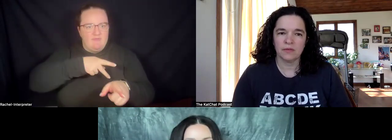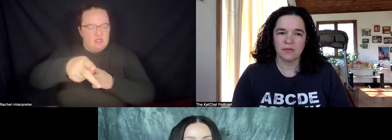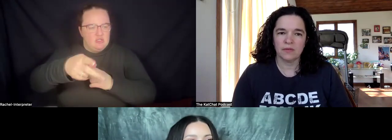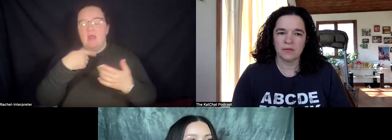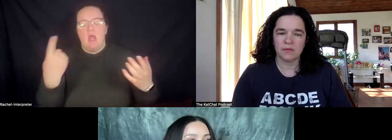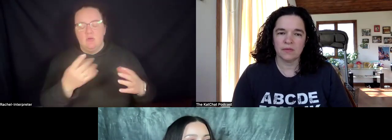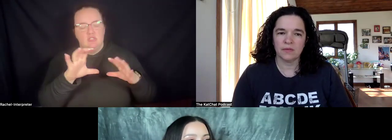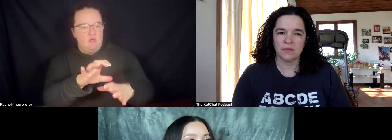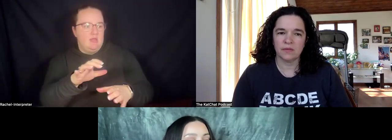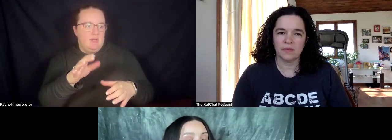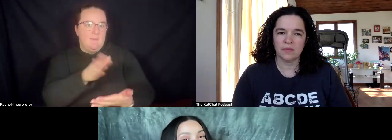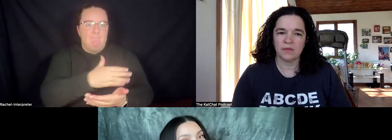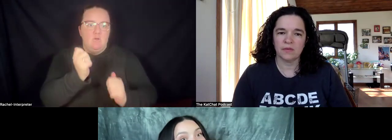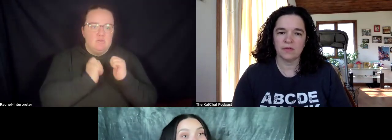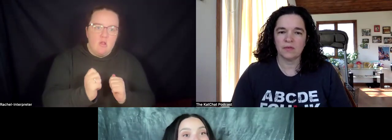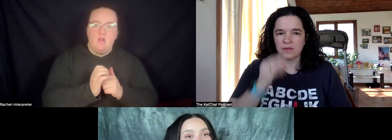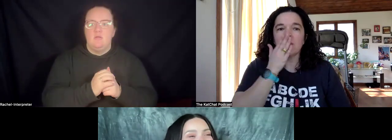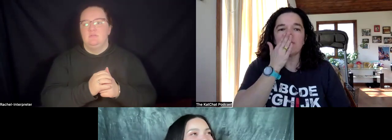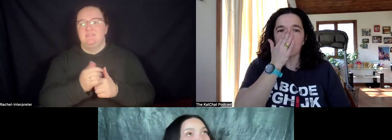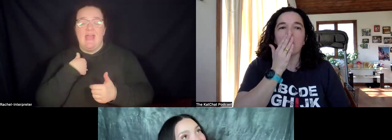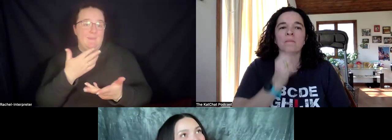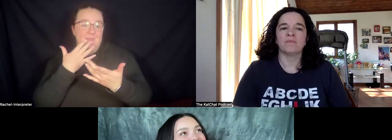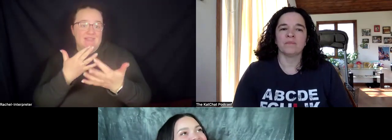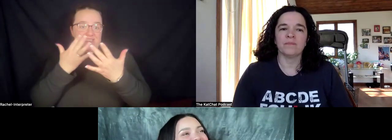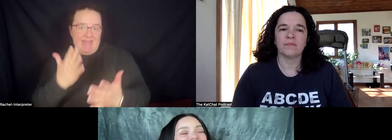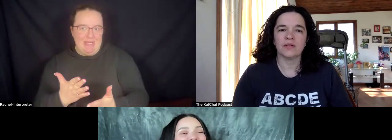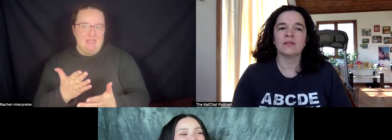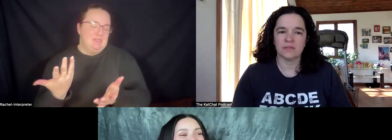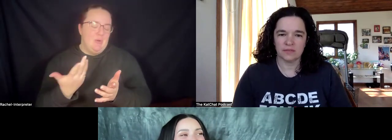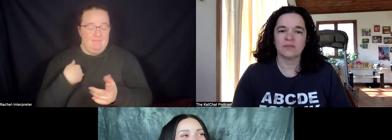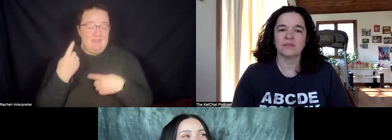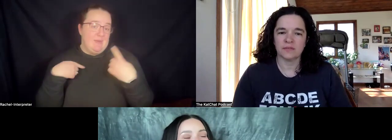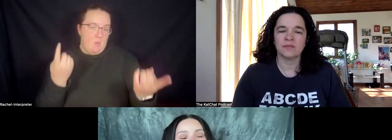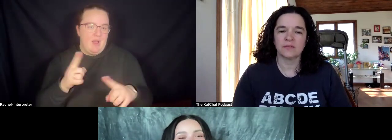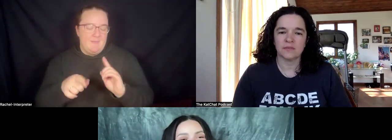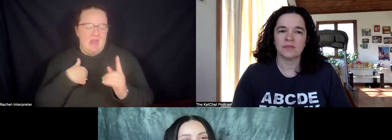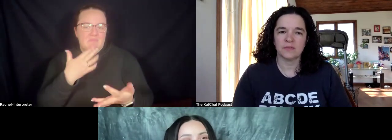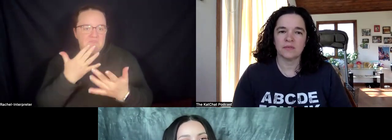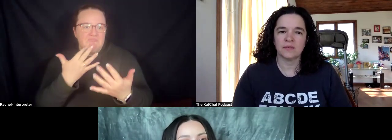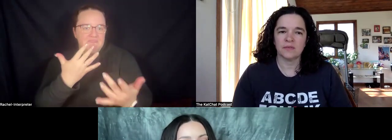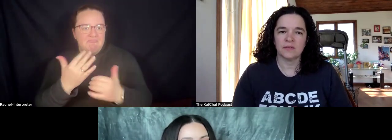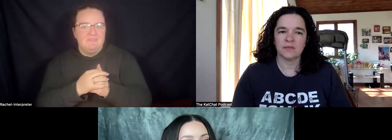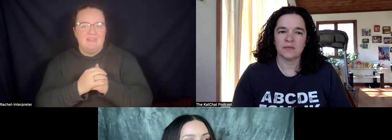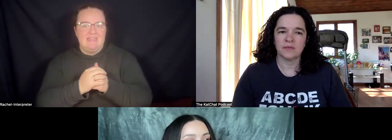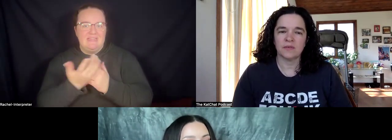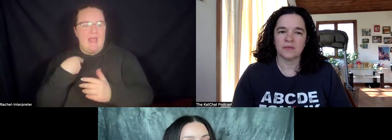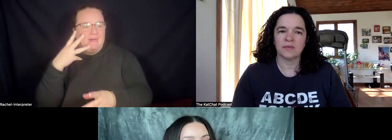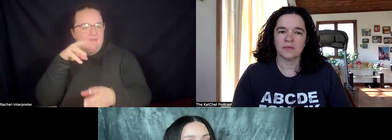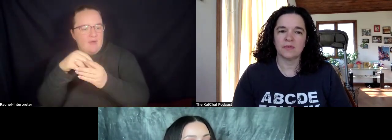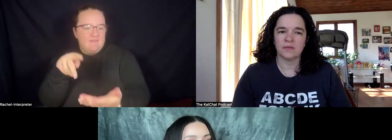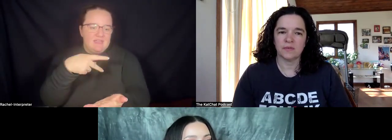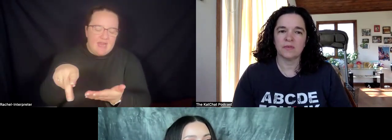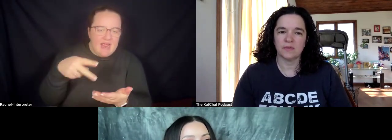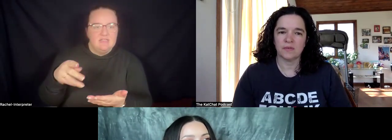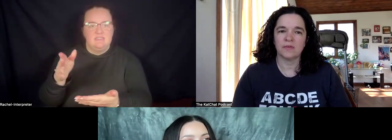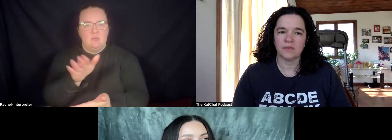review shows. I'm a singer. It's been a while, but I did, yeah, get really into dance and musical theater.